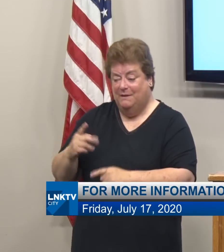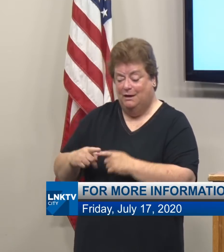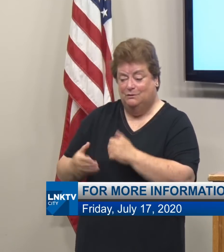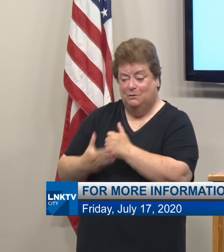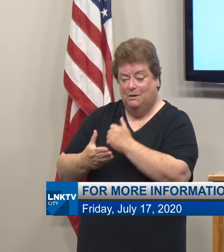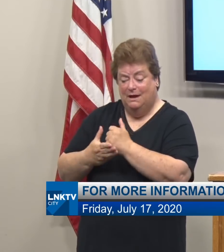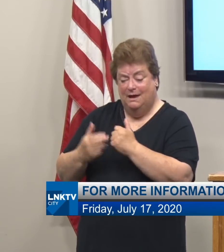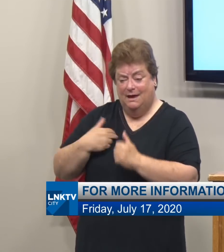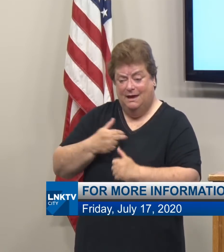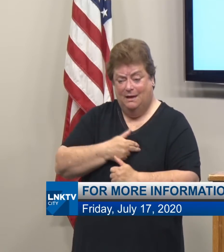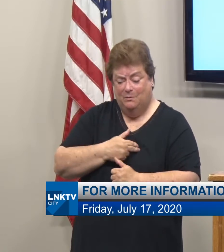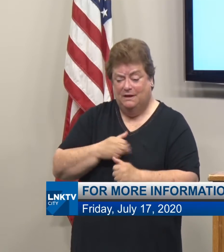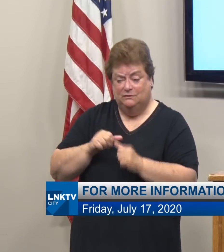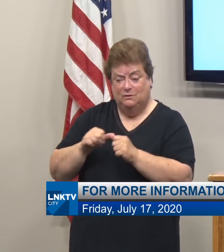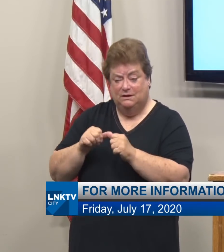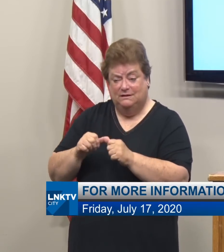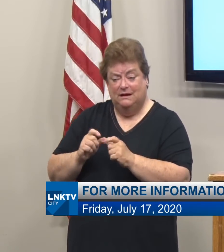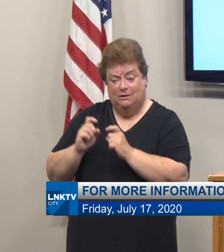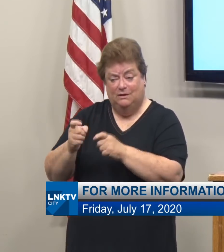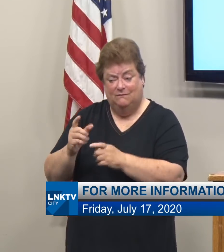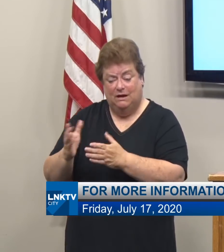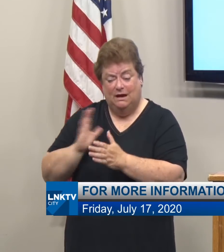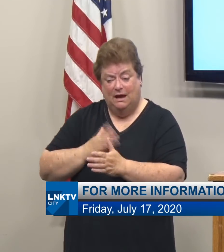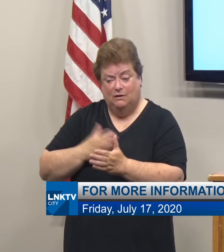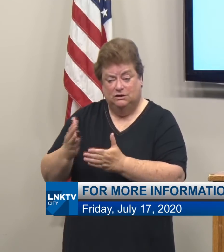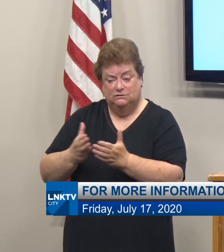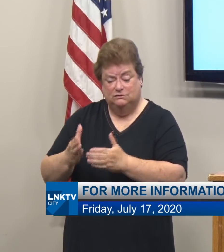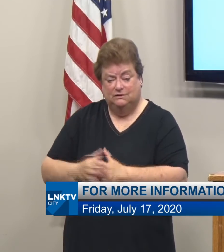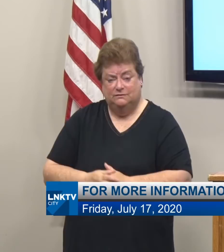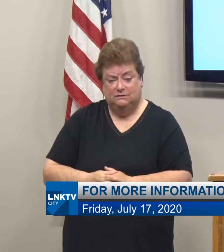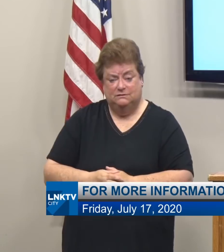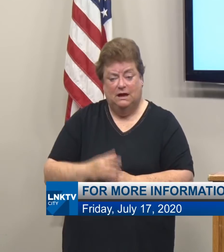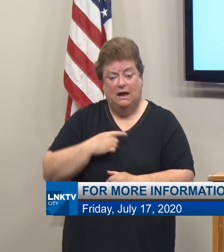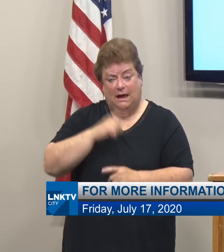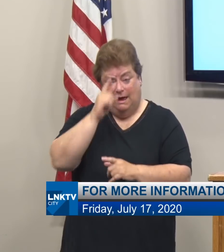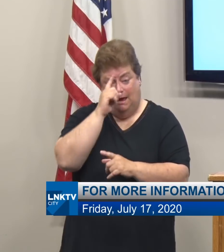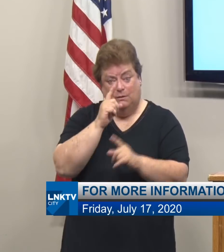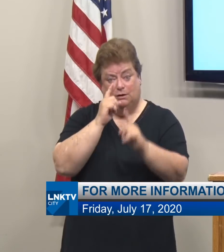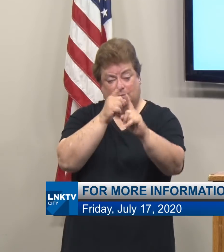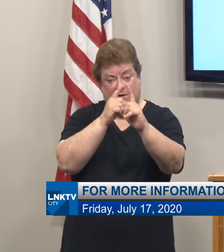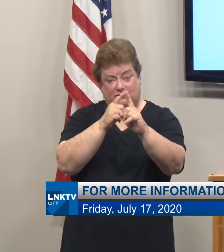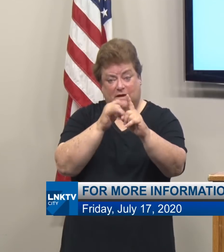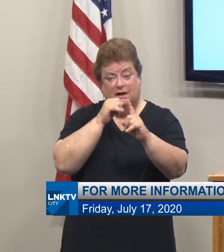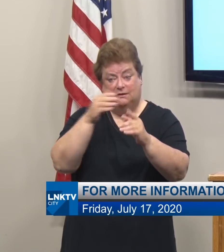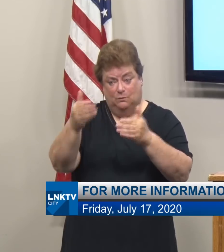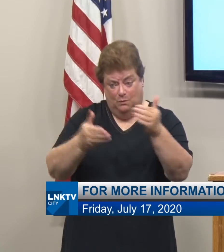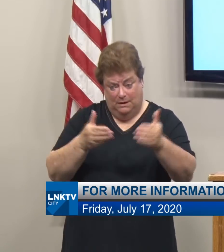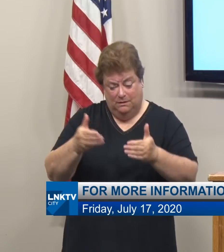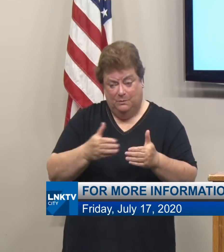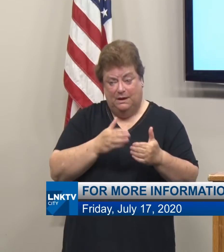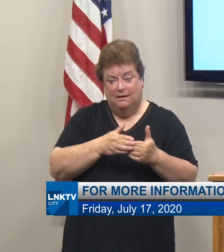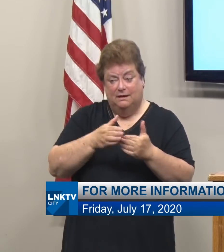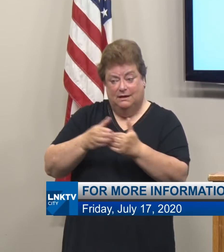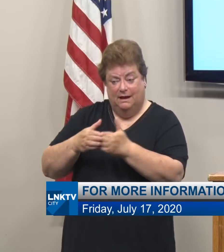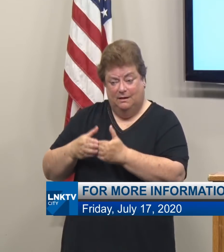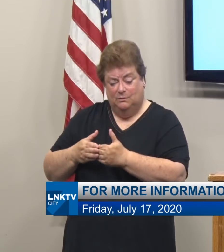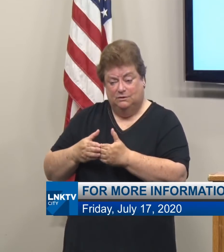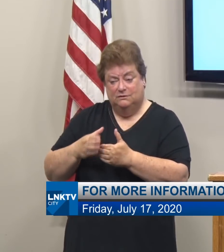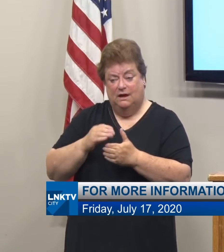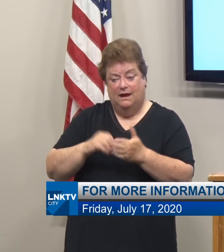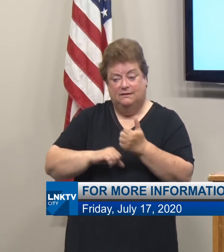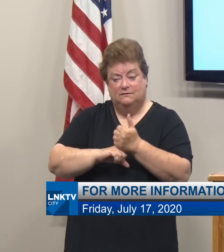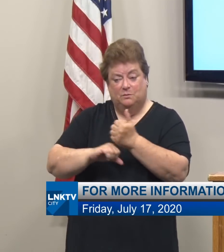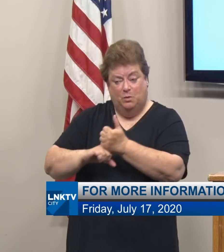that we get to do. So our mission at the Good Neighbor Center is welcoming neighbors and supporting